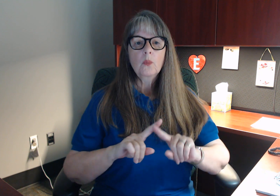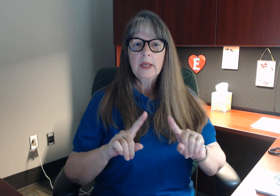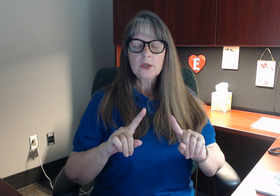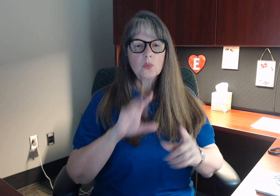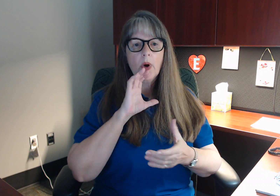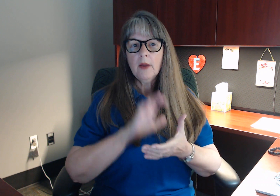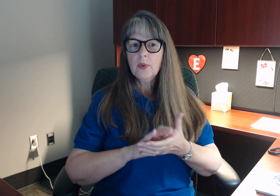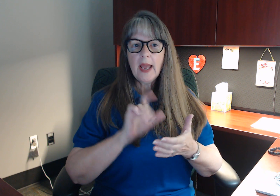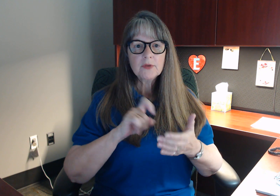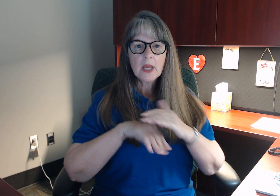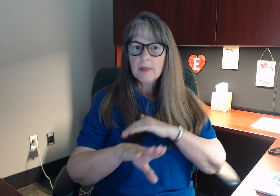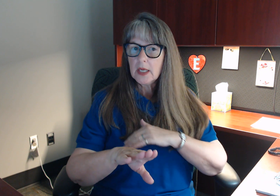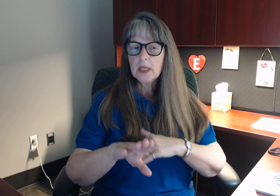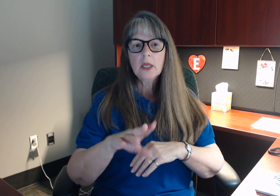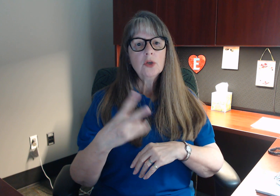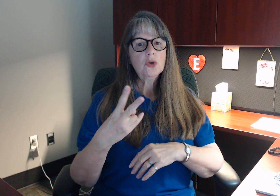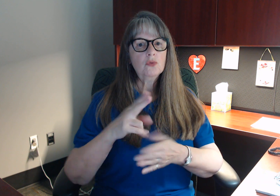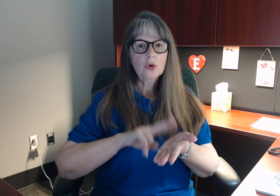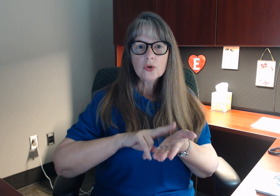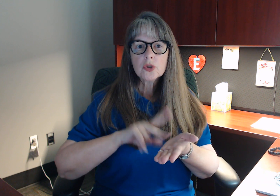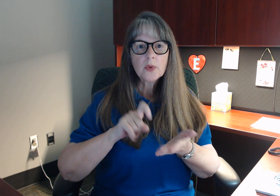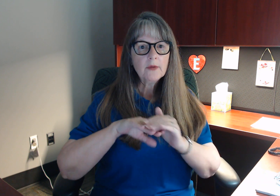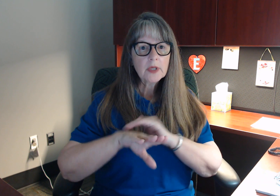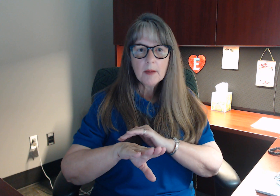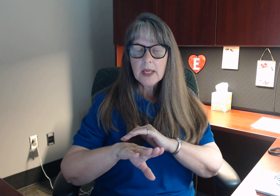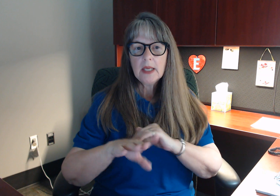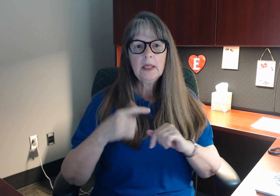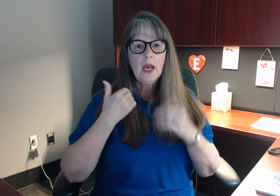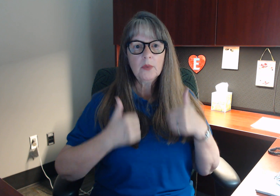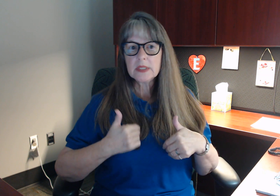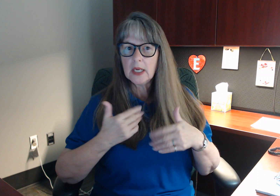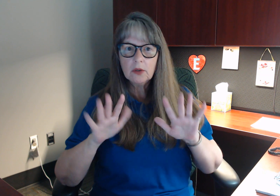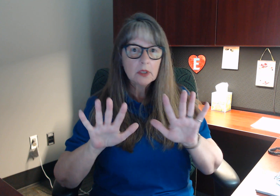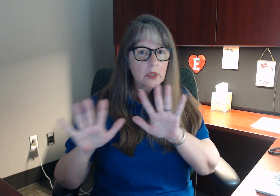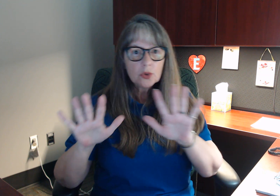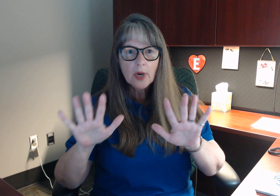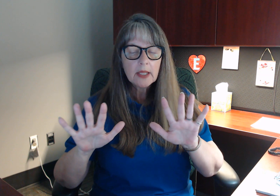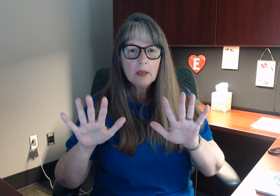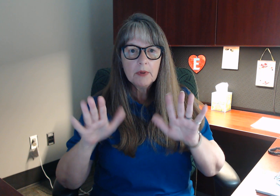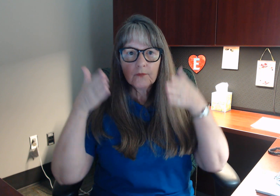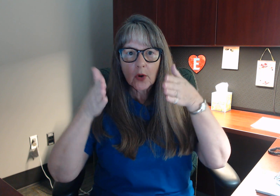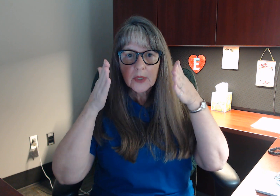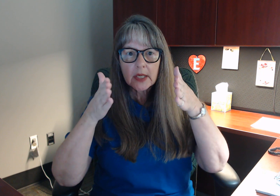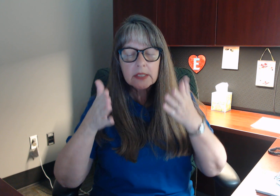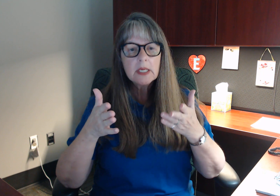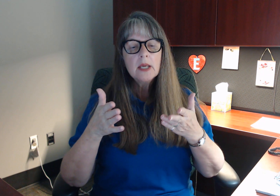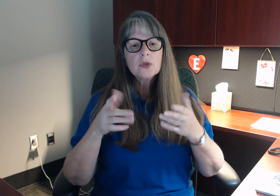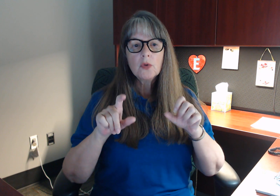his wife would have to come in, 2 nurses would have to come in. I was there to try to keep him focused so that they